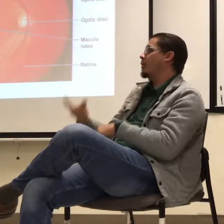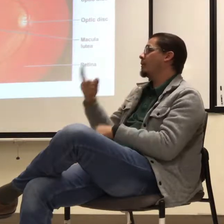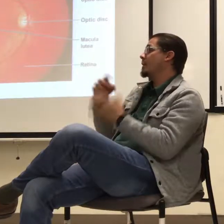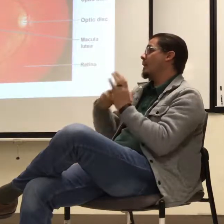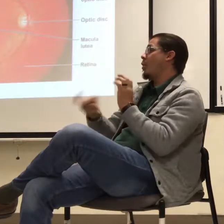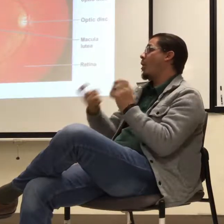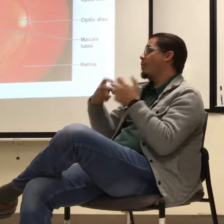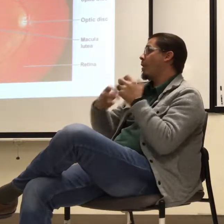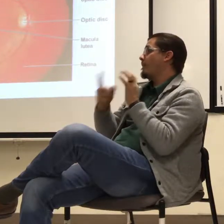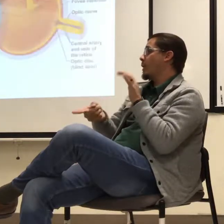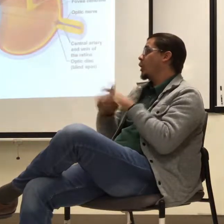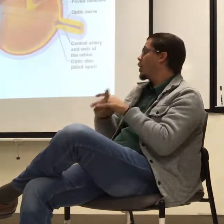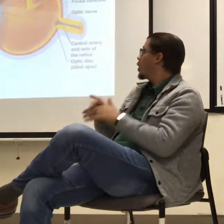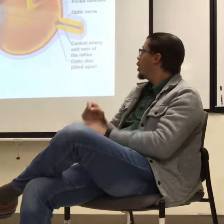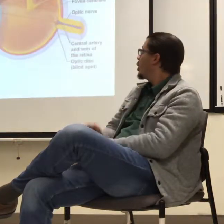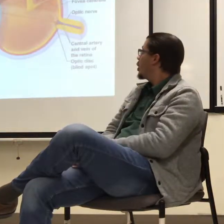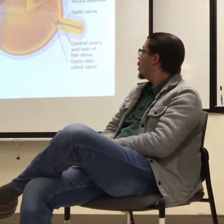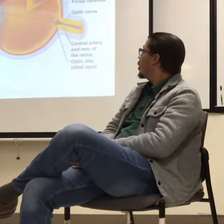occur,